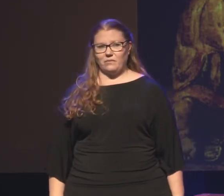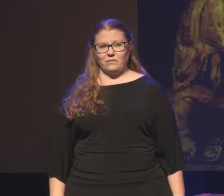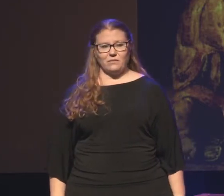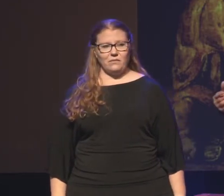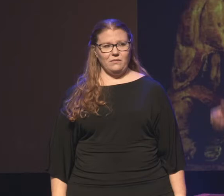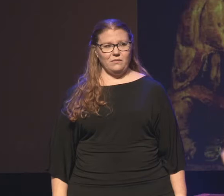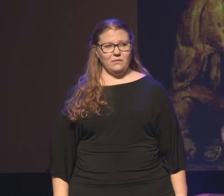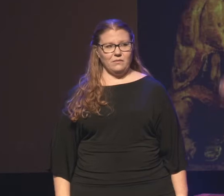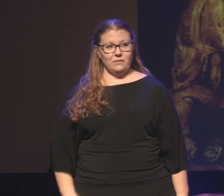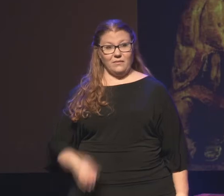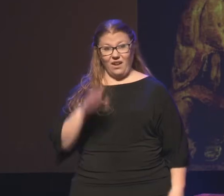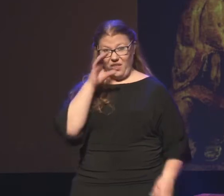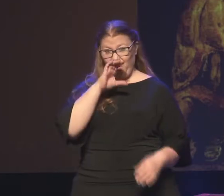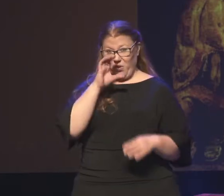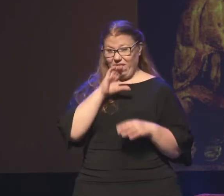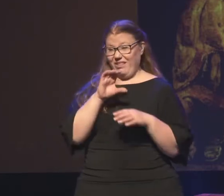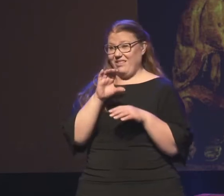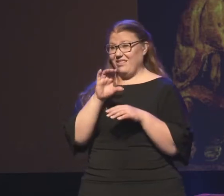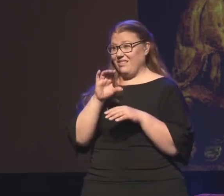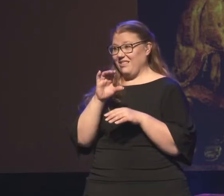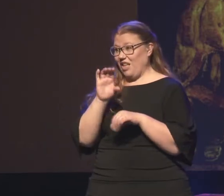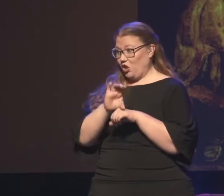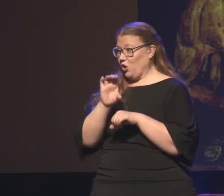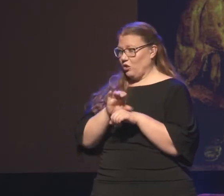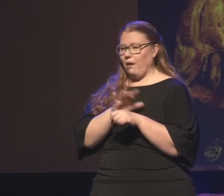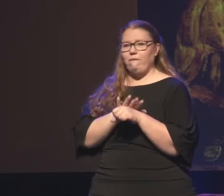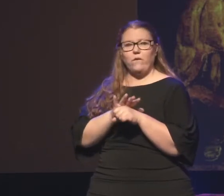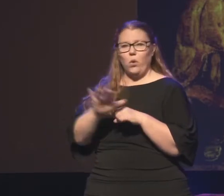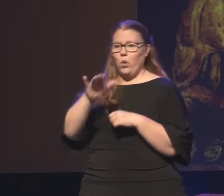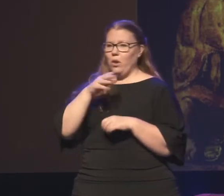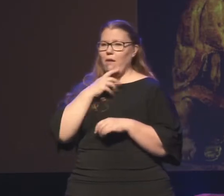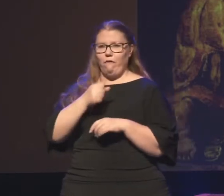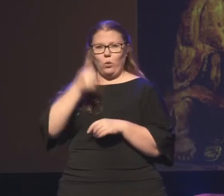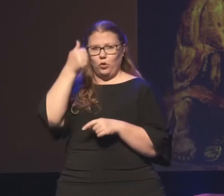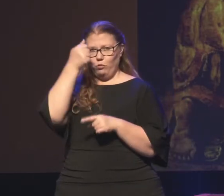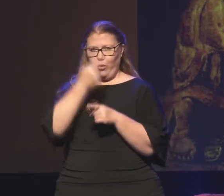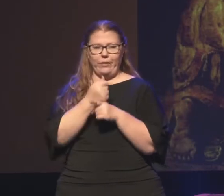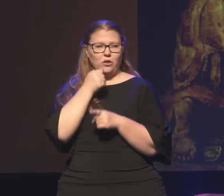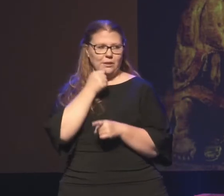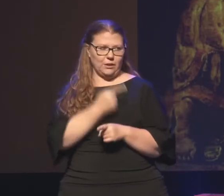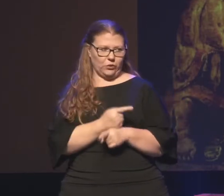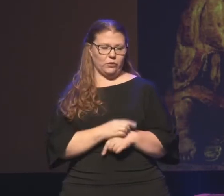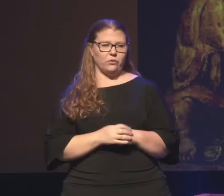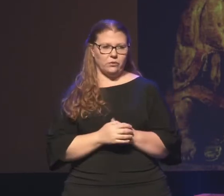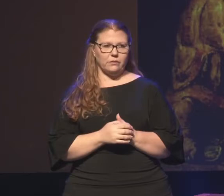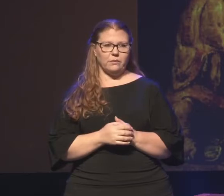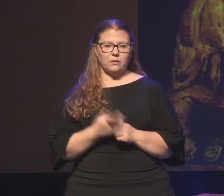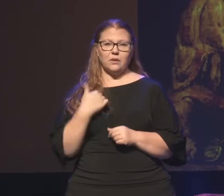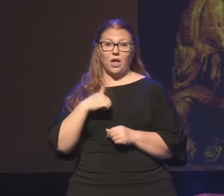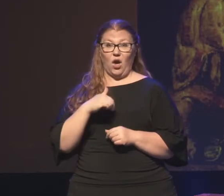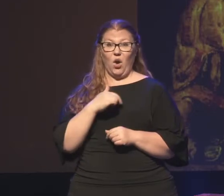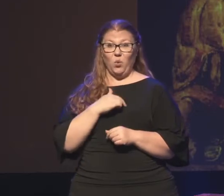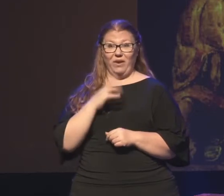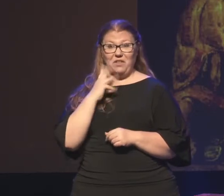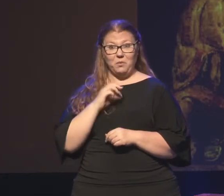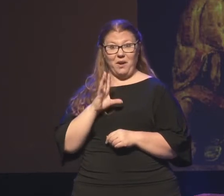The Corinthian church is full of older brothers and sisters. We've been this person.